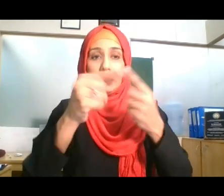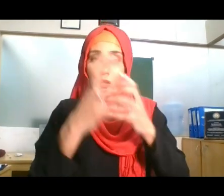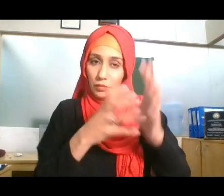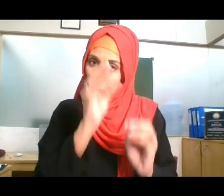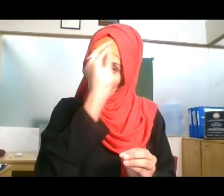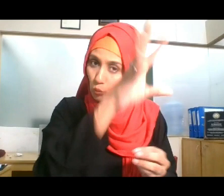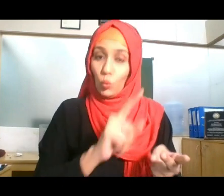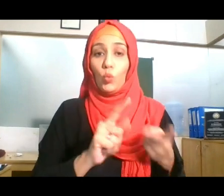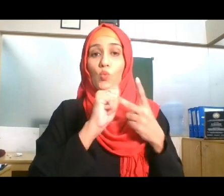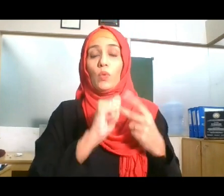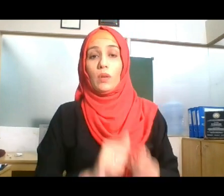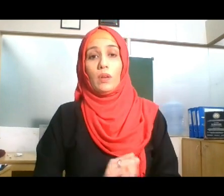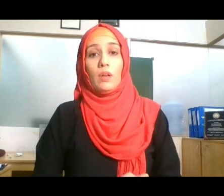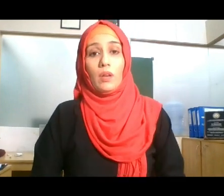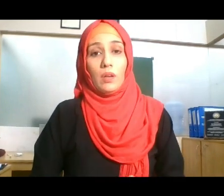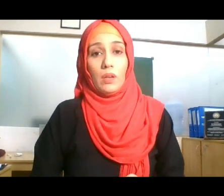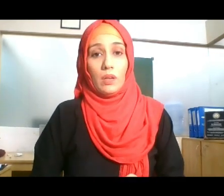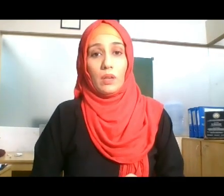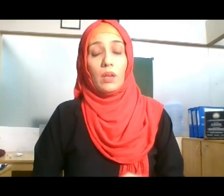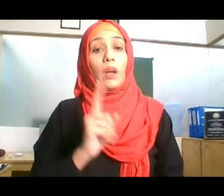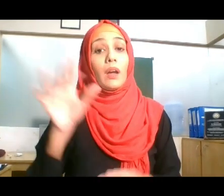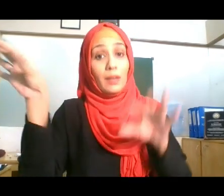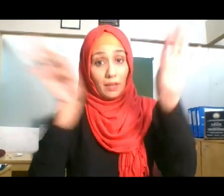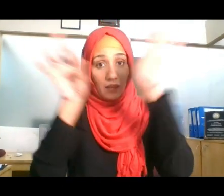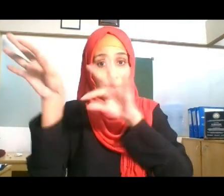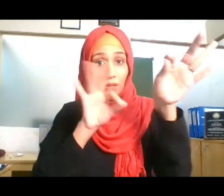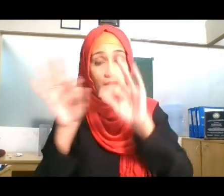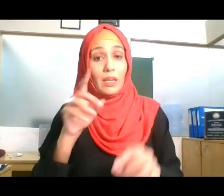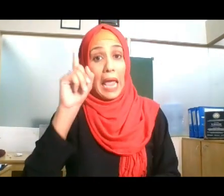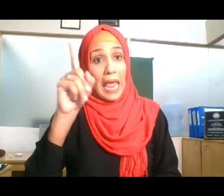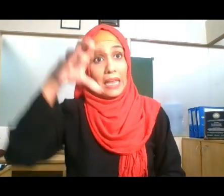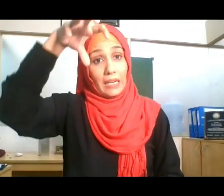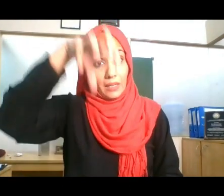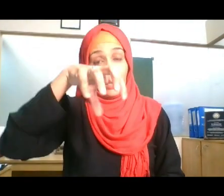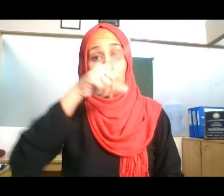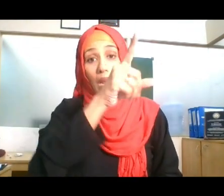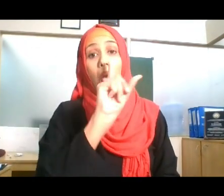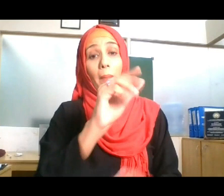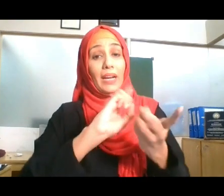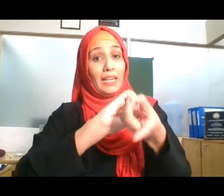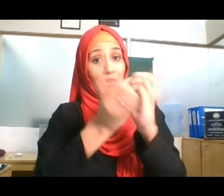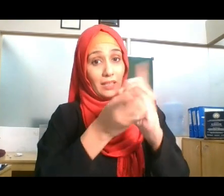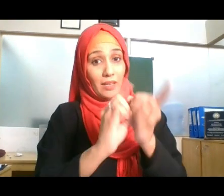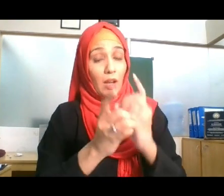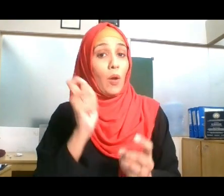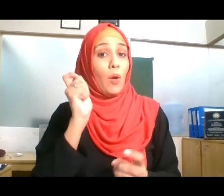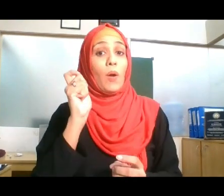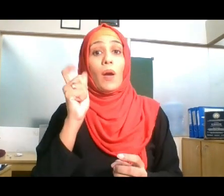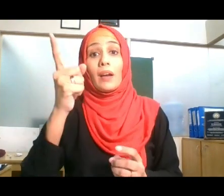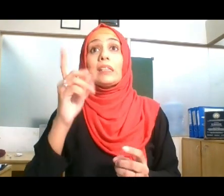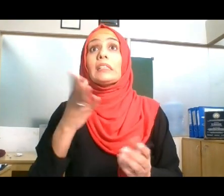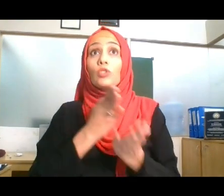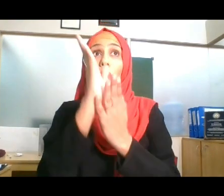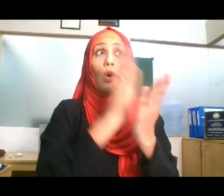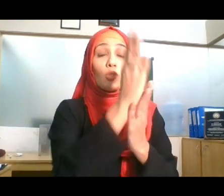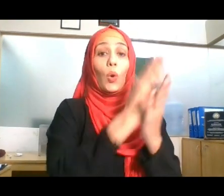that can, sort of bring people together in one district so that the digital and mobile platforms are used